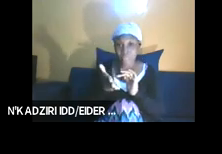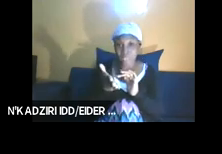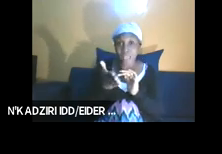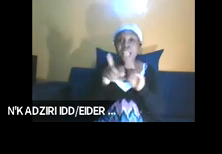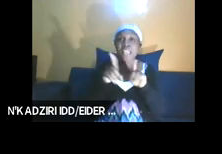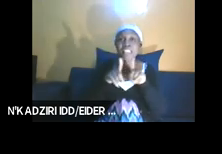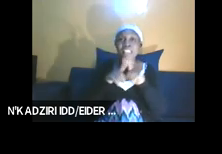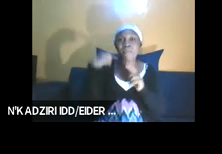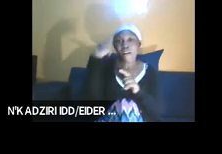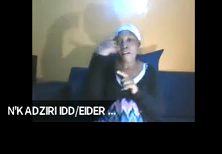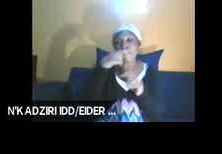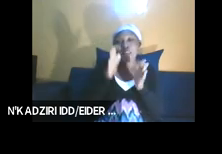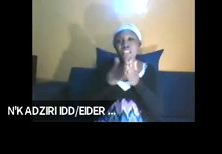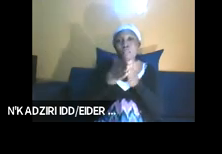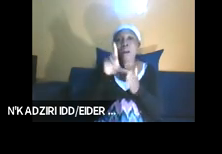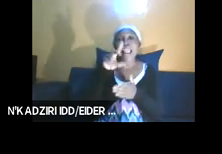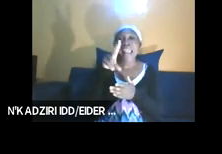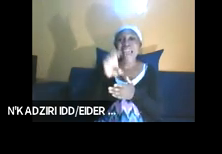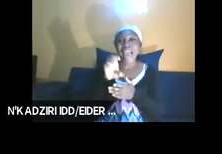there, but I am working on that.